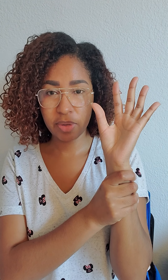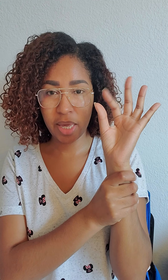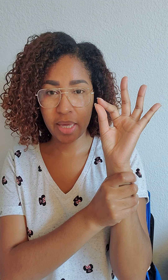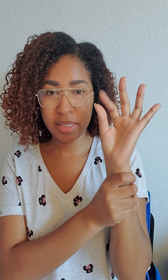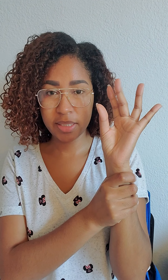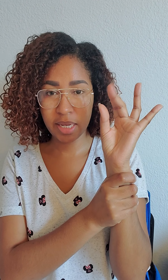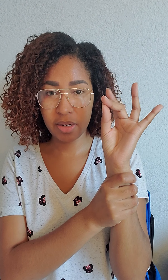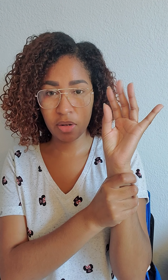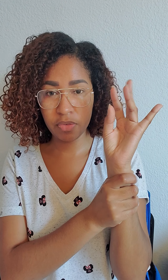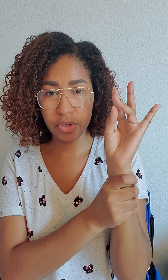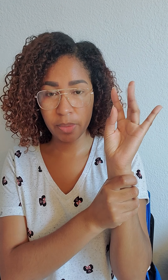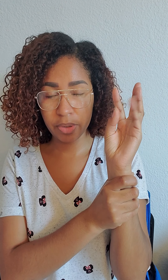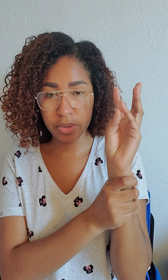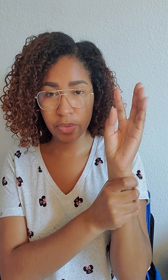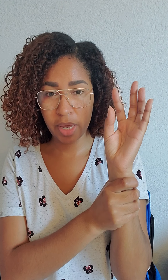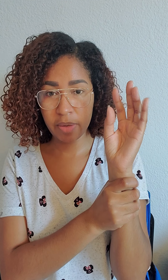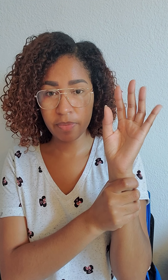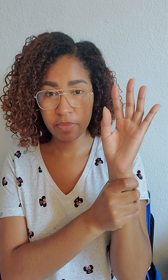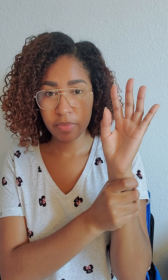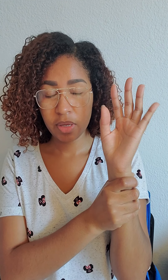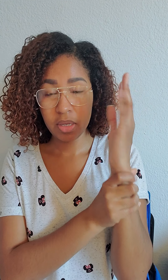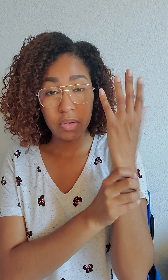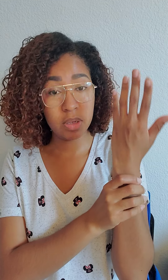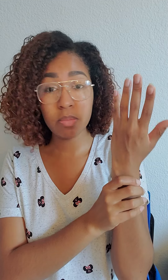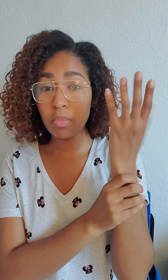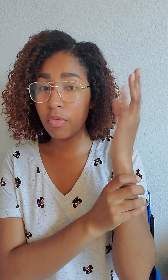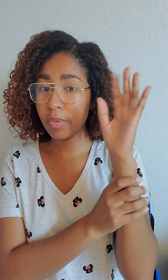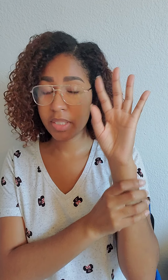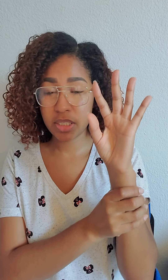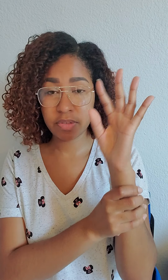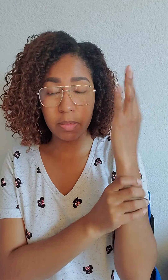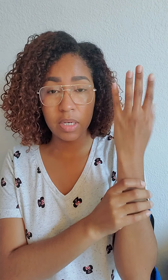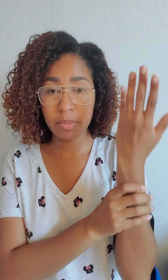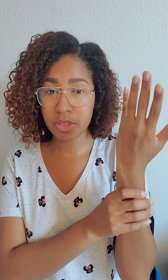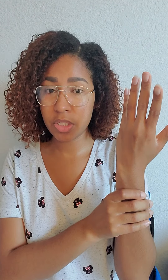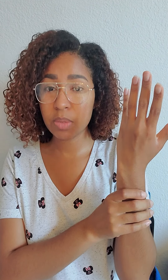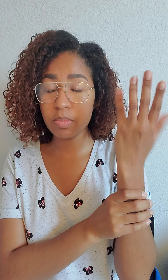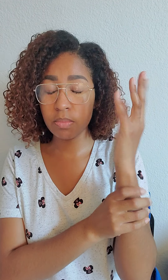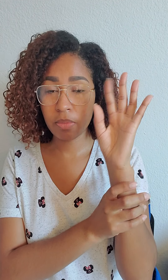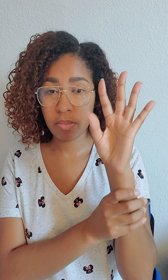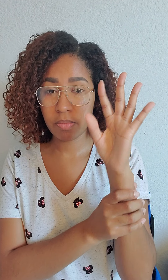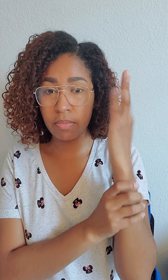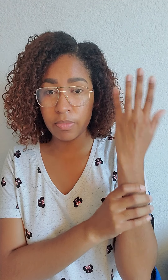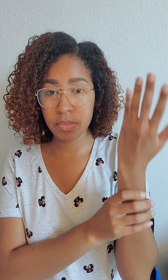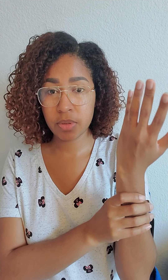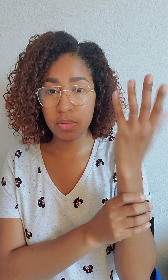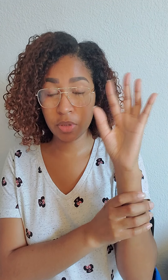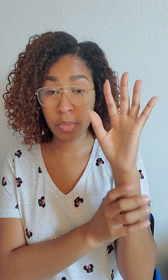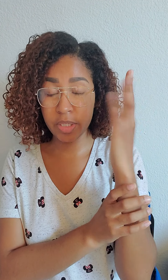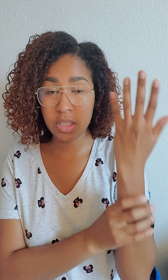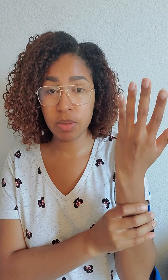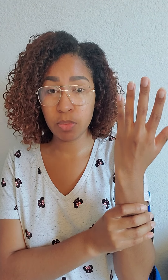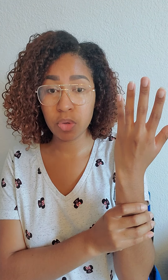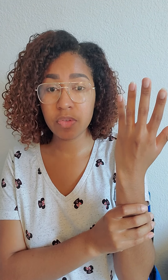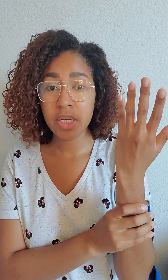okay, and sign all of your numbers, okay? You can move your wrists if some of the numbers need your wrist to be moved,